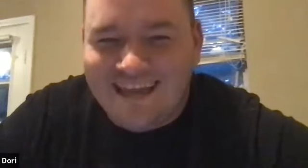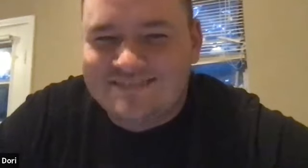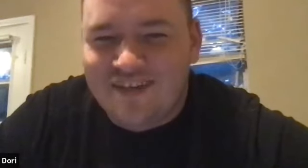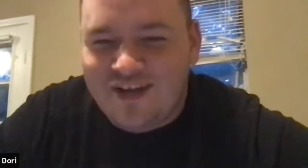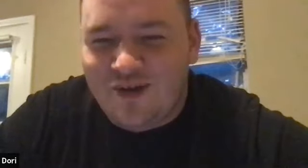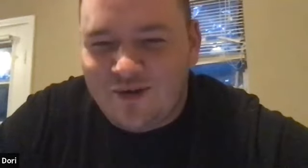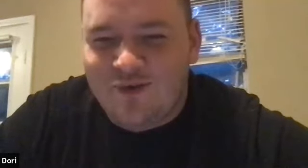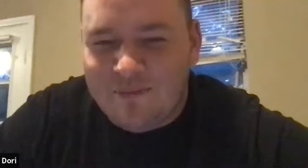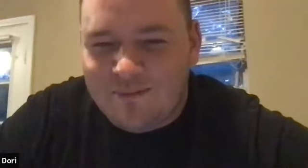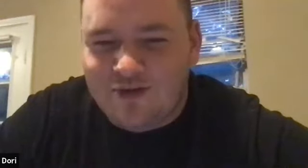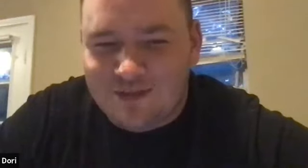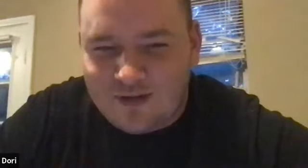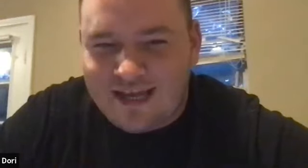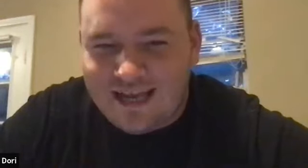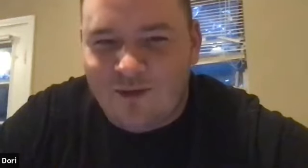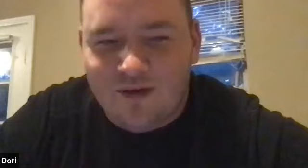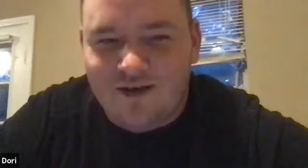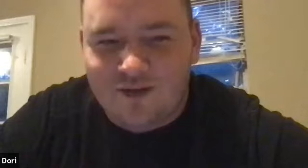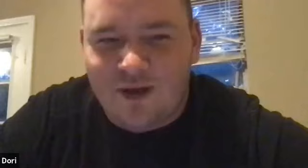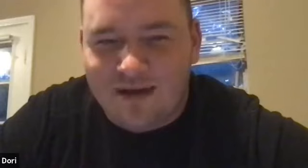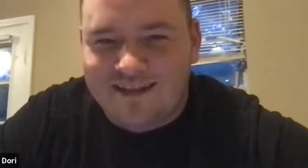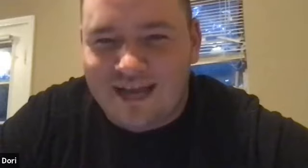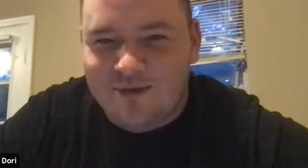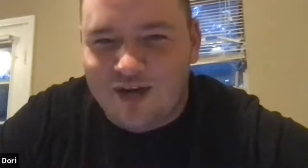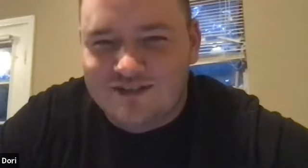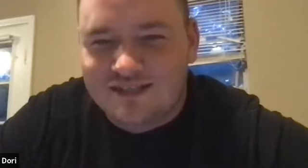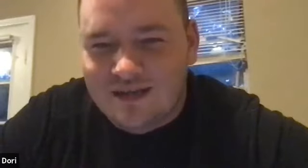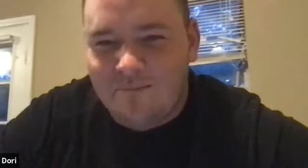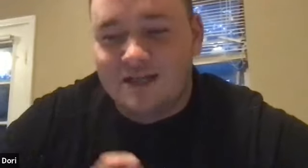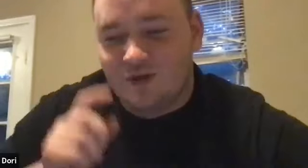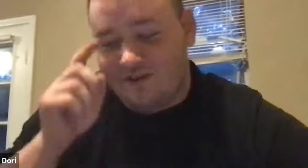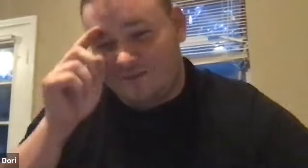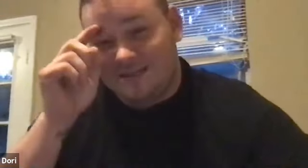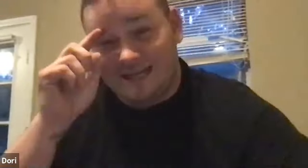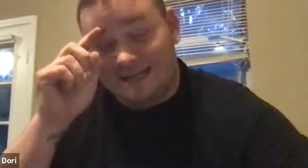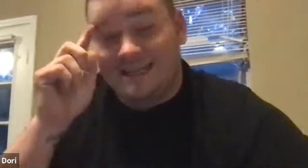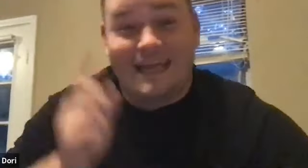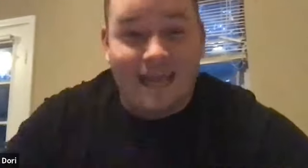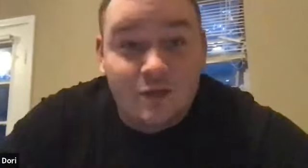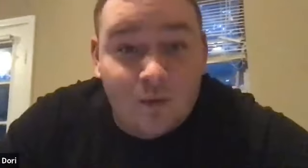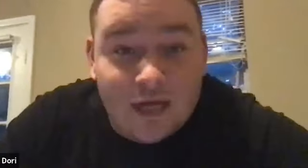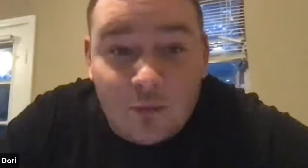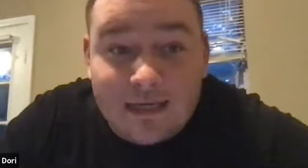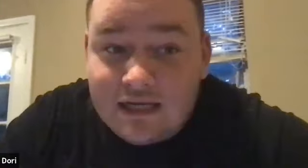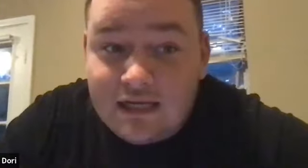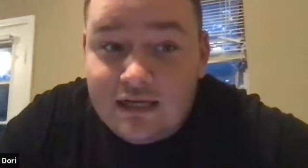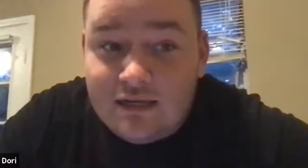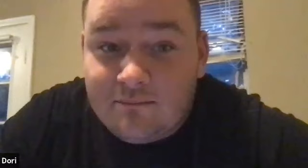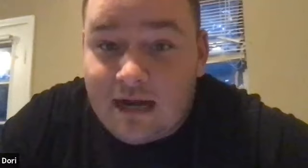That's very hard to remember. It's okay. I will get on y'all about the eyebrows. But so if I'm saying, can you hear me? My